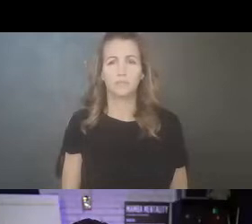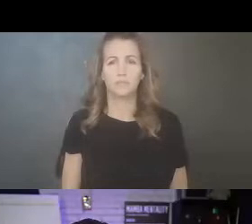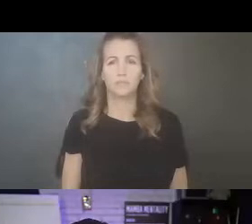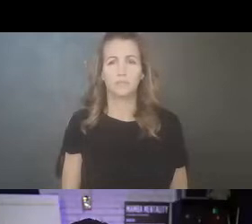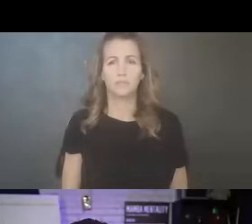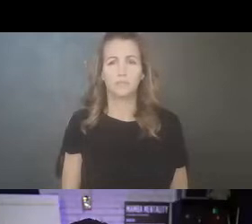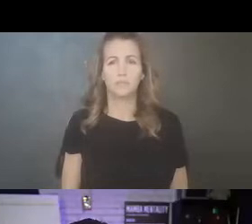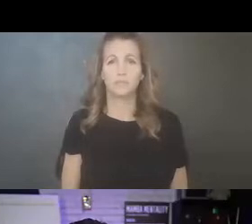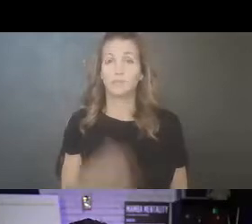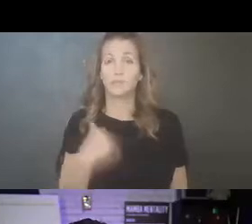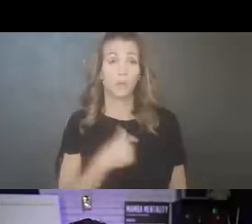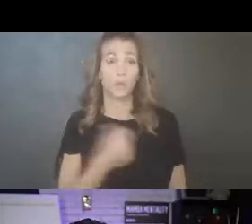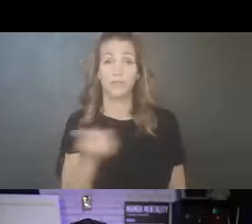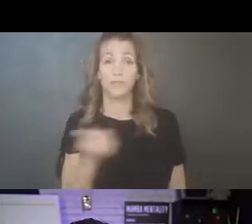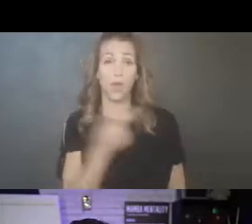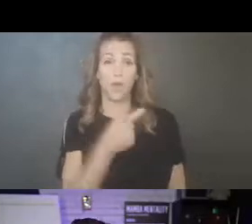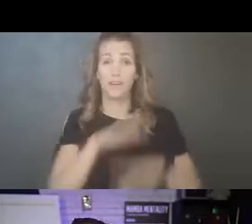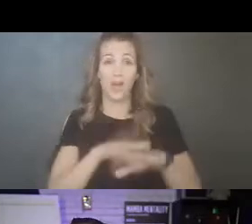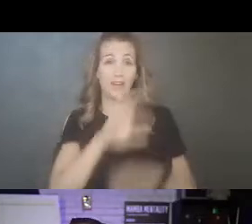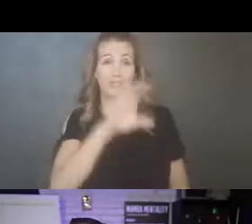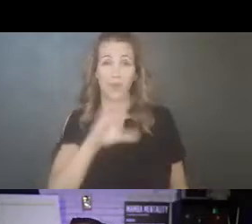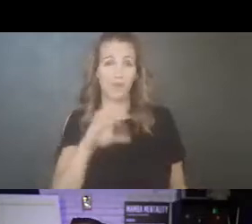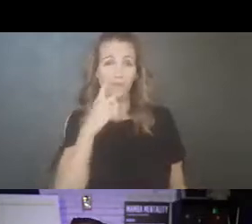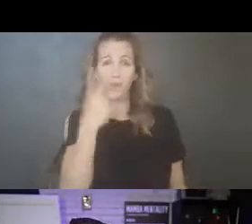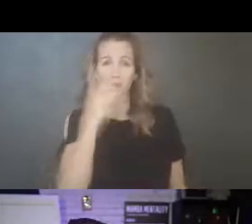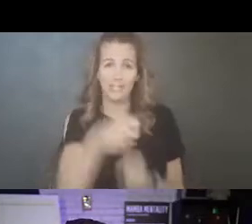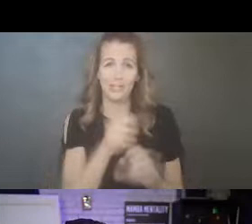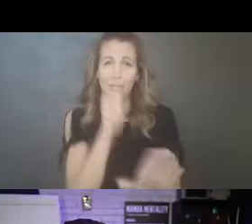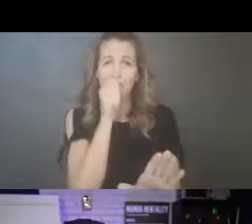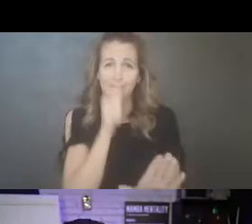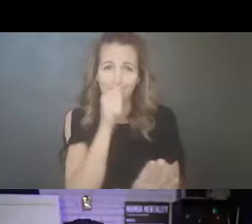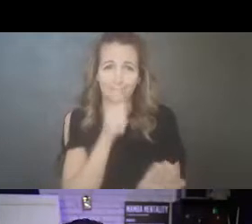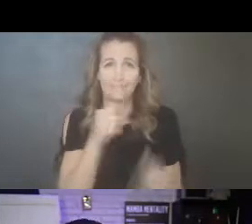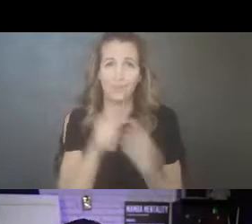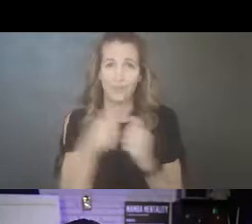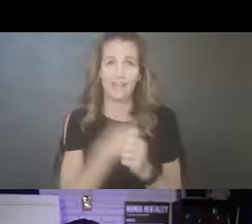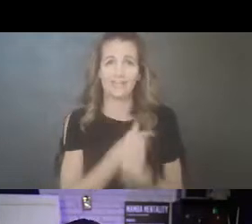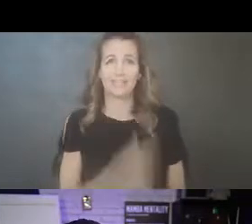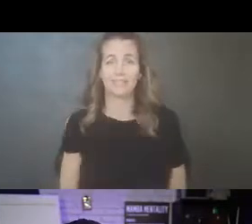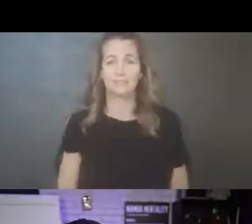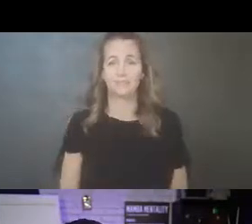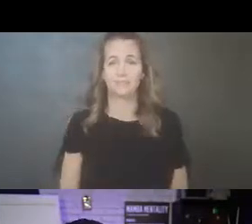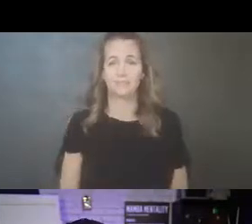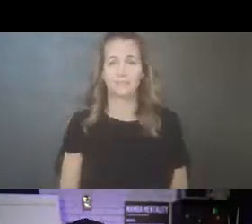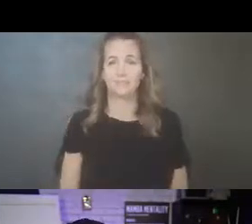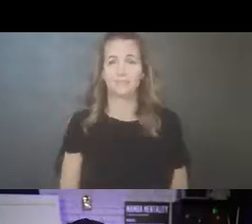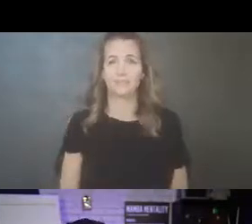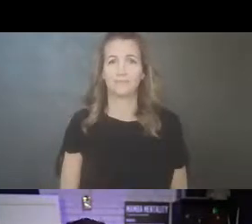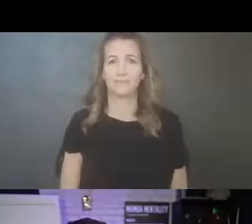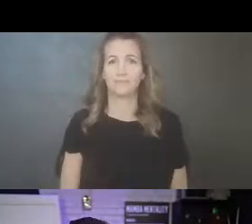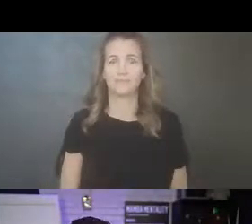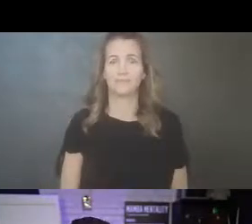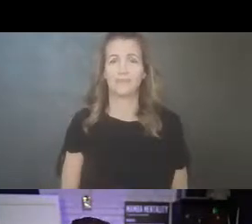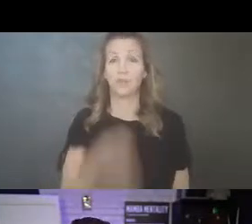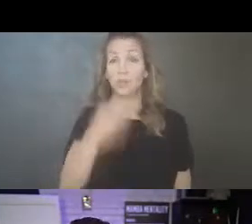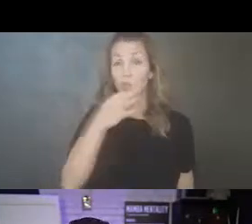We've all been on Zoom for a year, so we know when this all happens. So bear with us, everyone, and we'll get us. This table of coffee cups will be clear. Is this good? But I